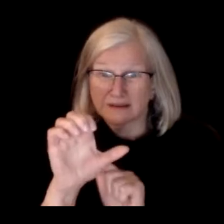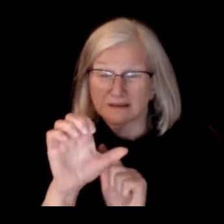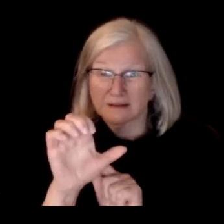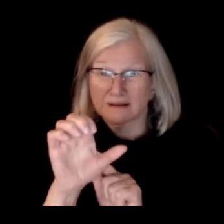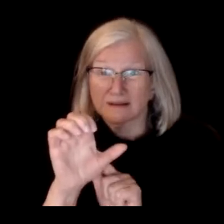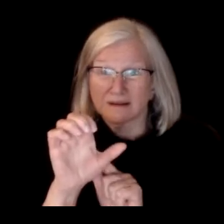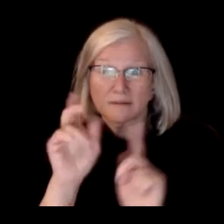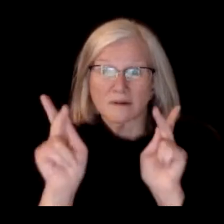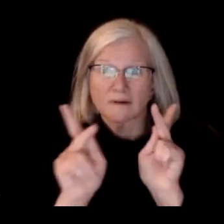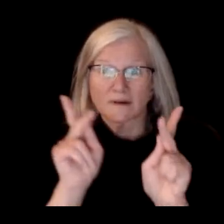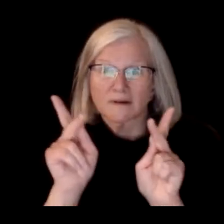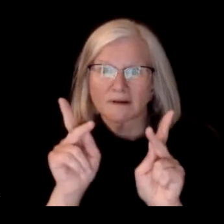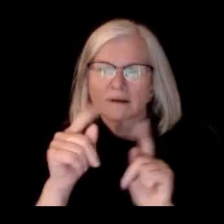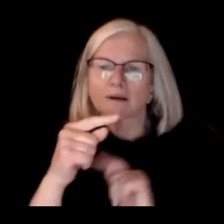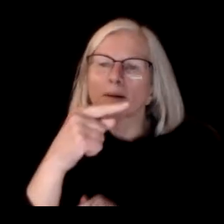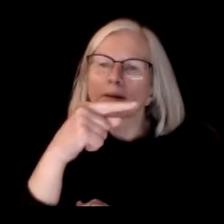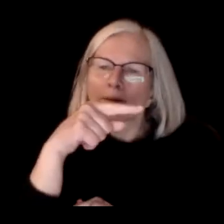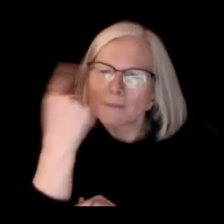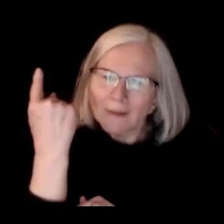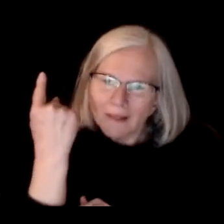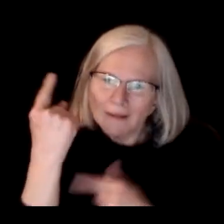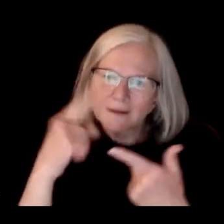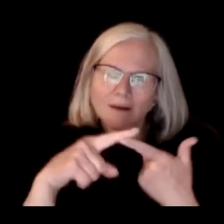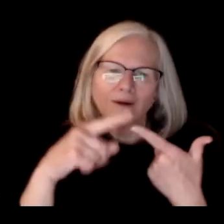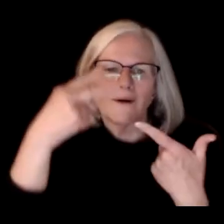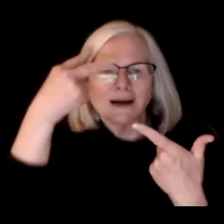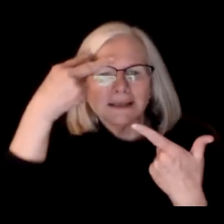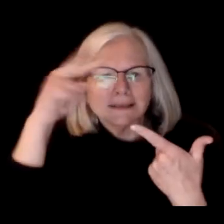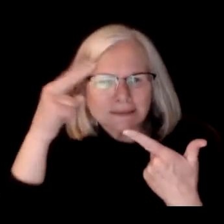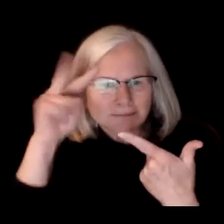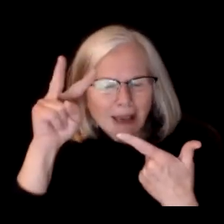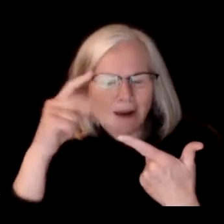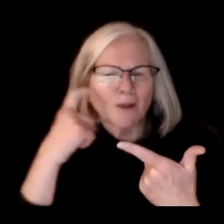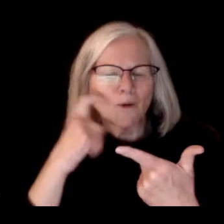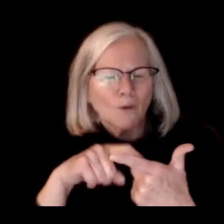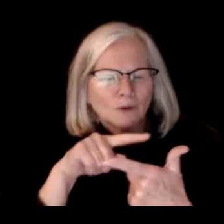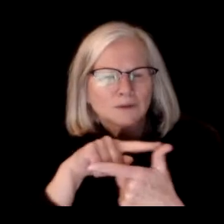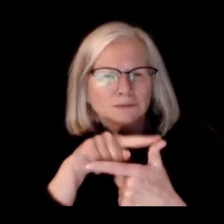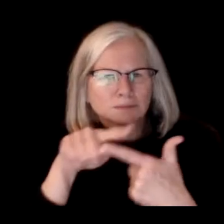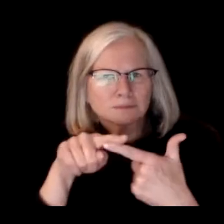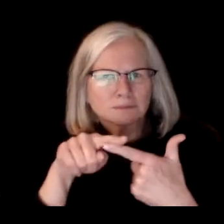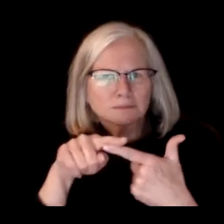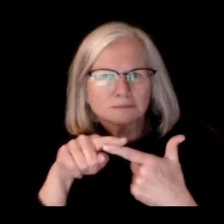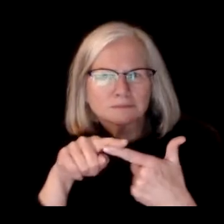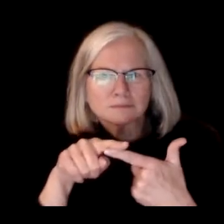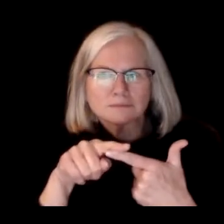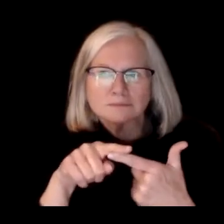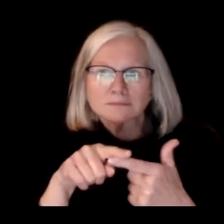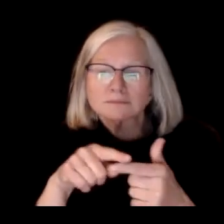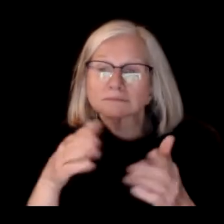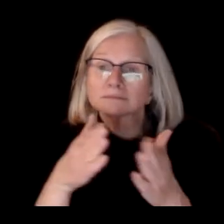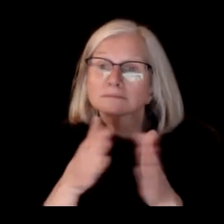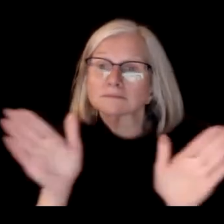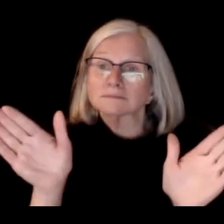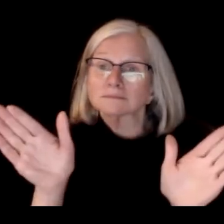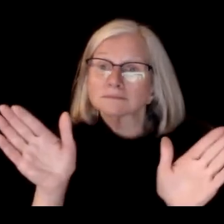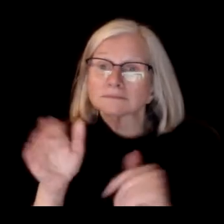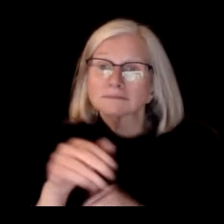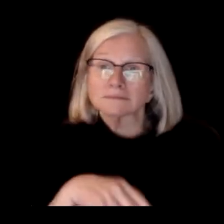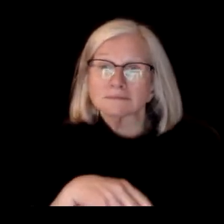children. In general, because the number of MIS-C cases is related to the overall number